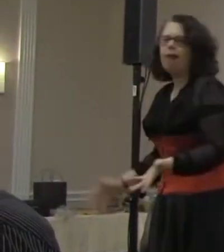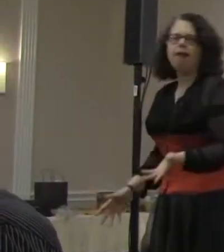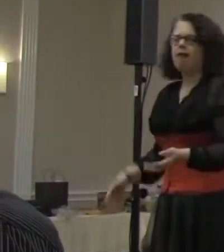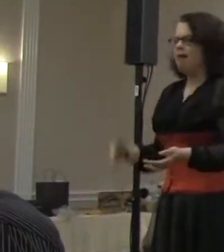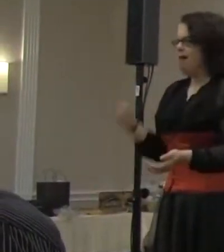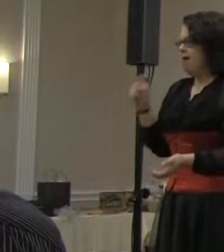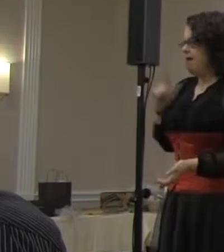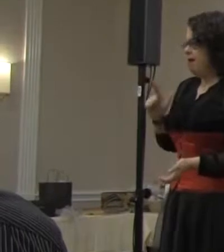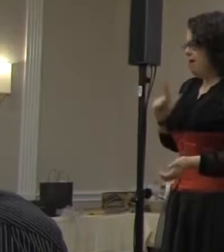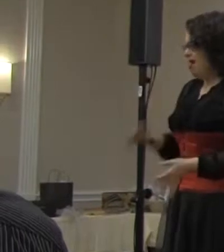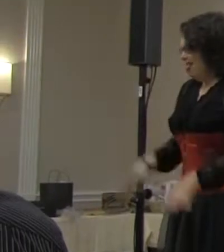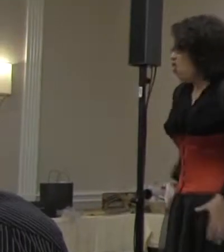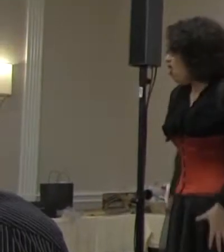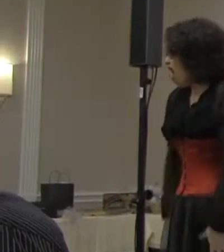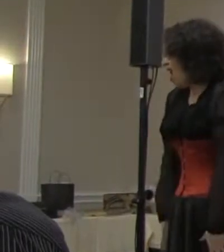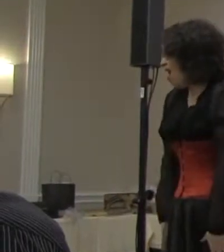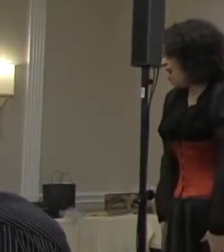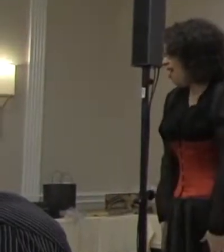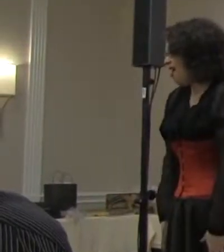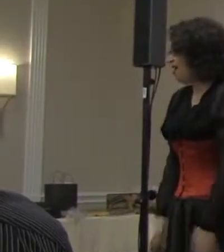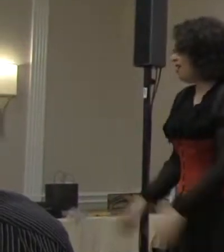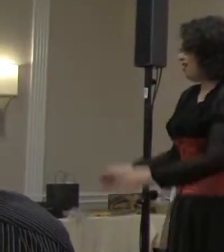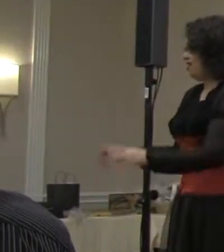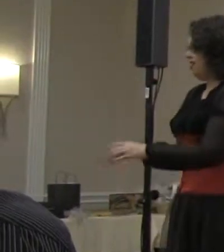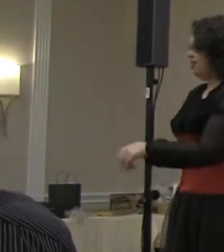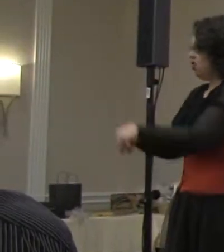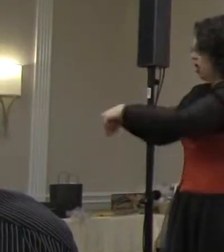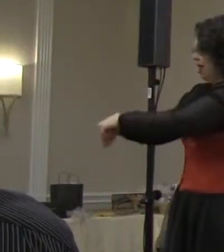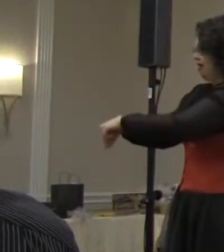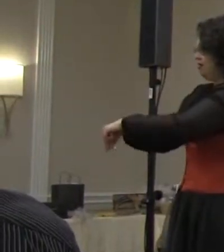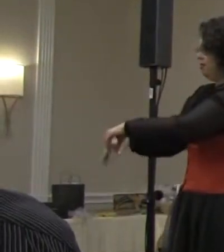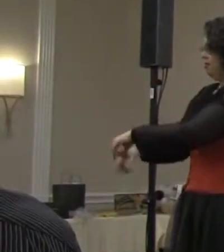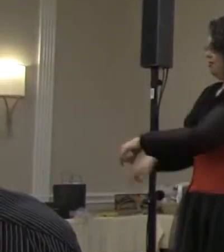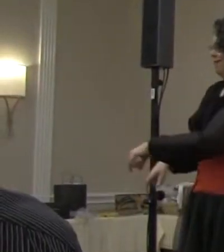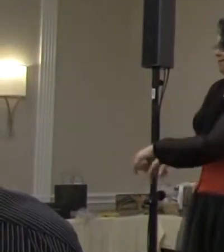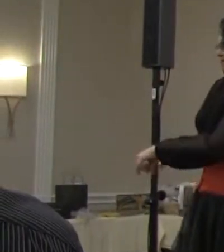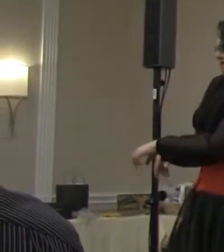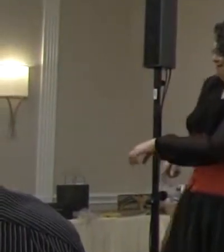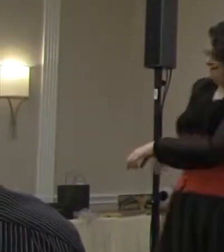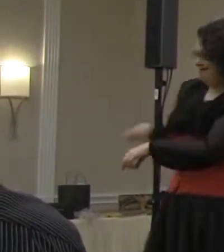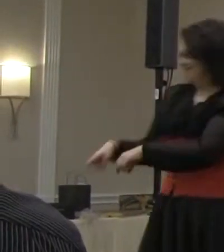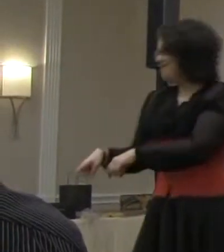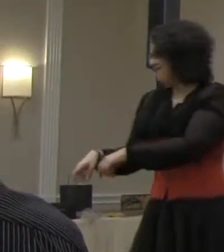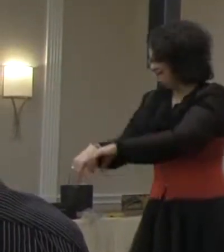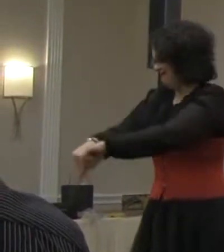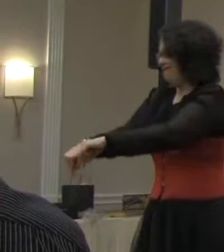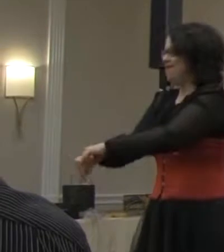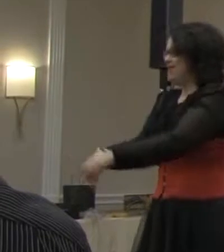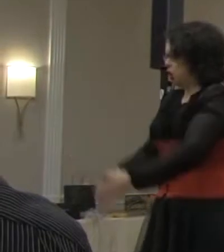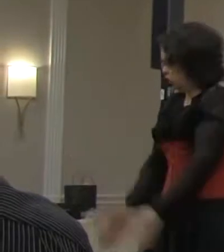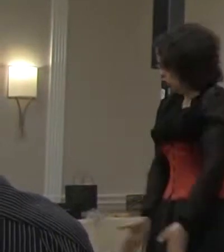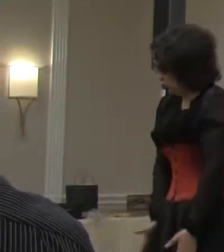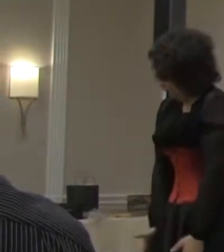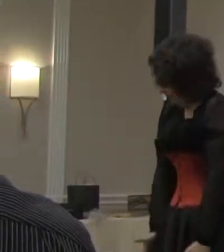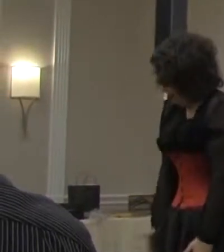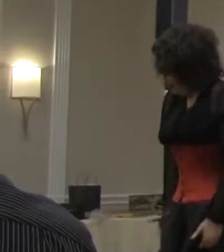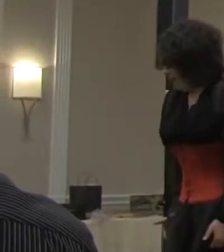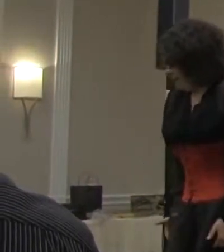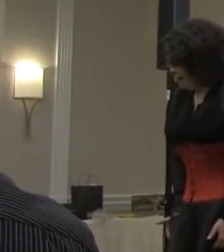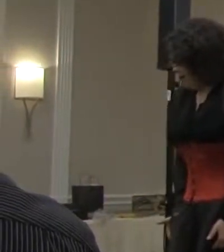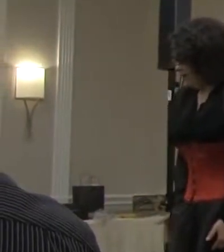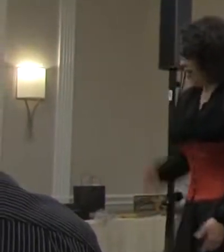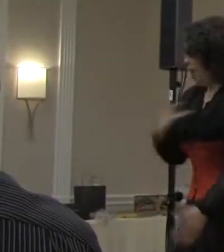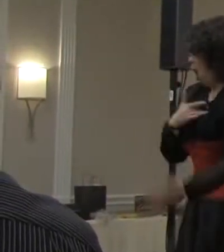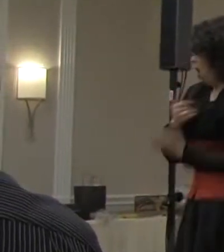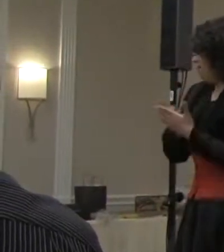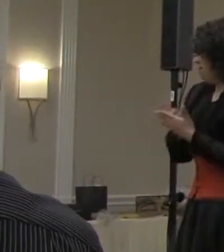My leather-clad thigh parts her gartered legs, her skirt rising like my